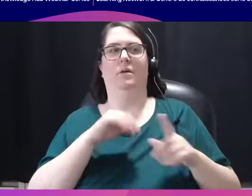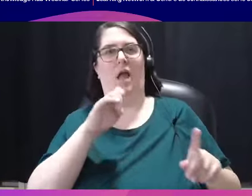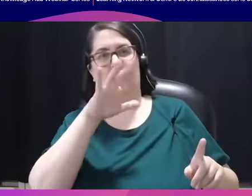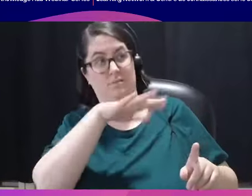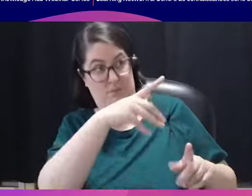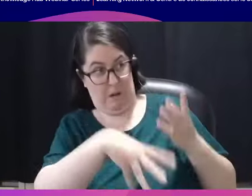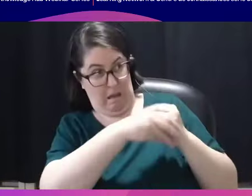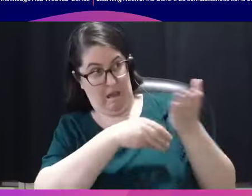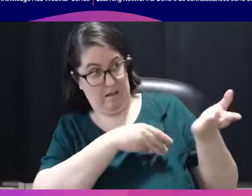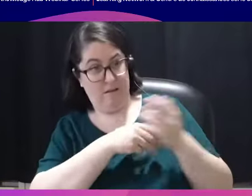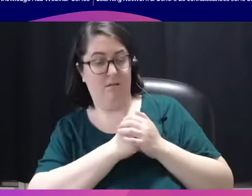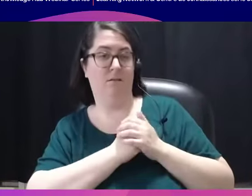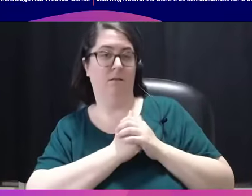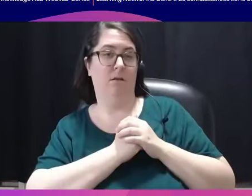Esli?